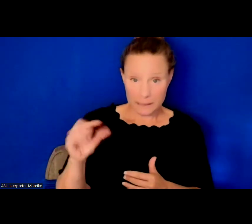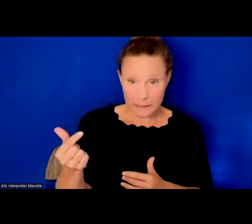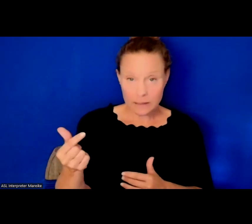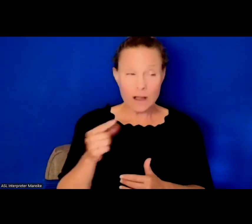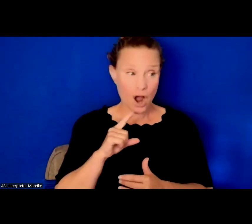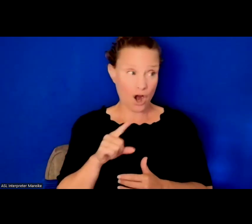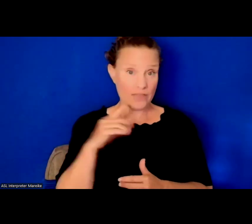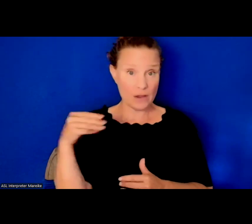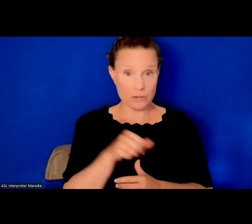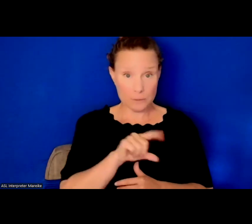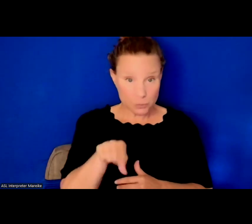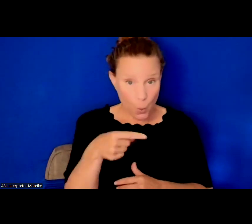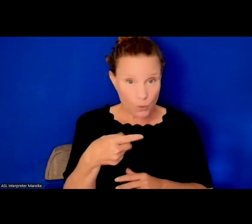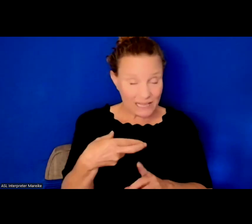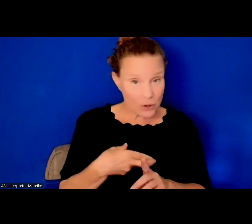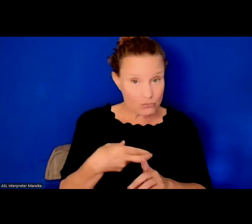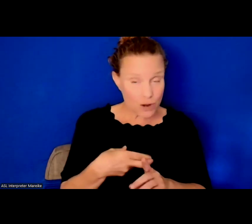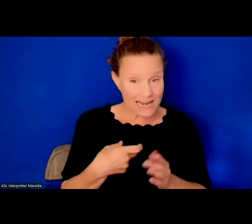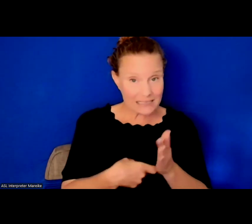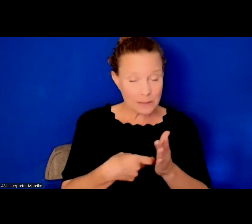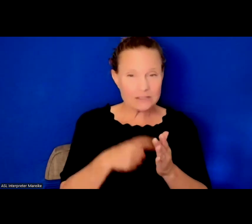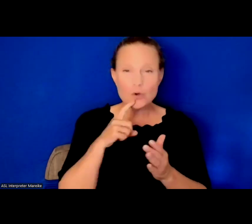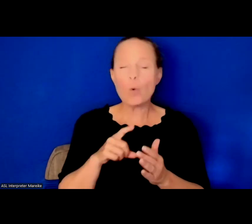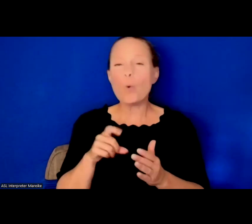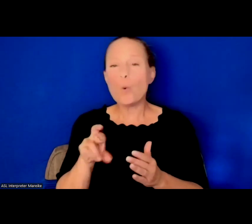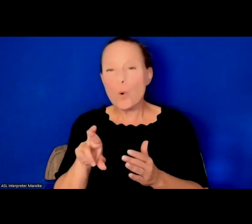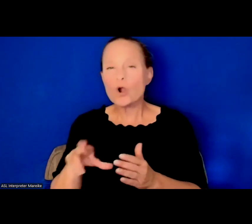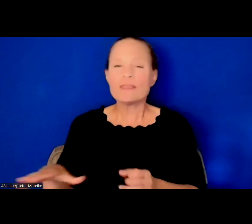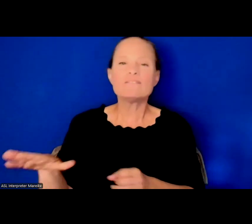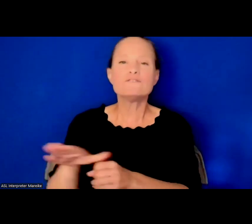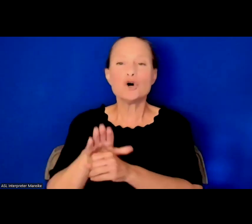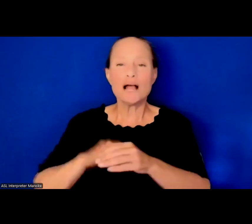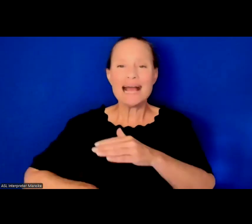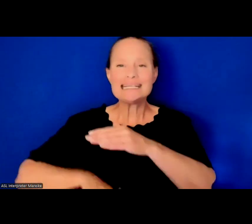rent expense or the full cap amount on the fee schedule?